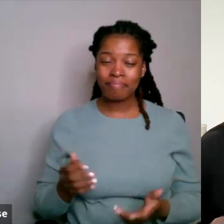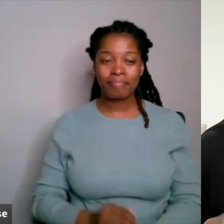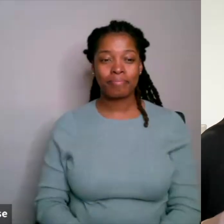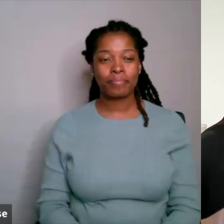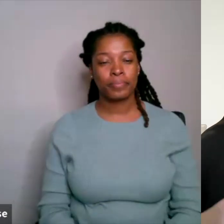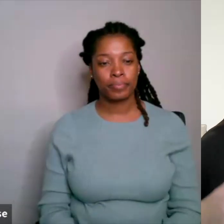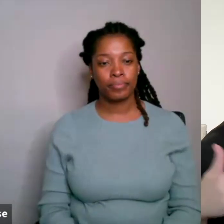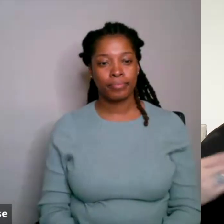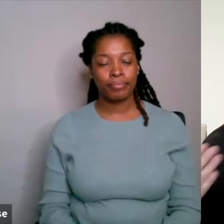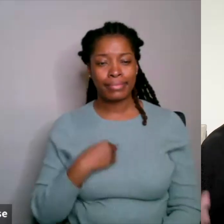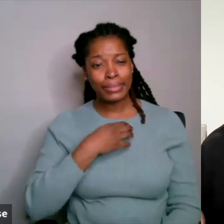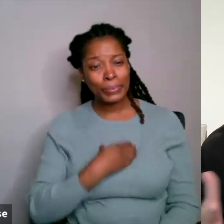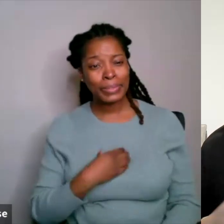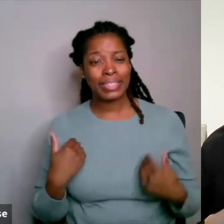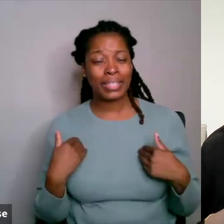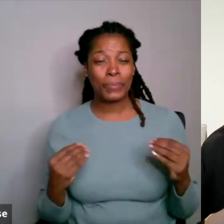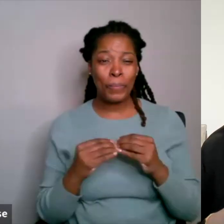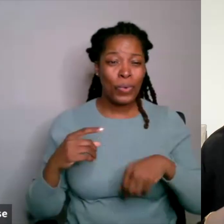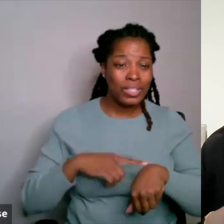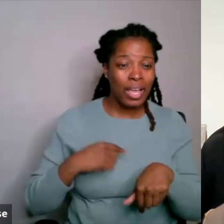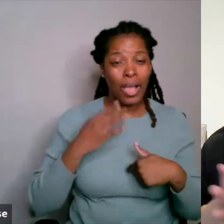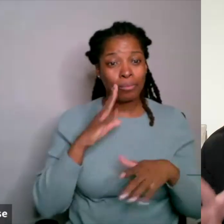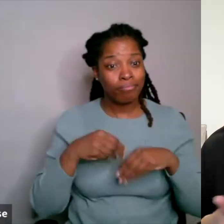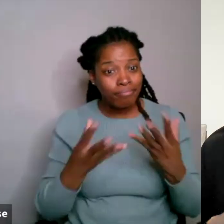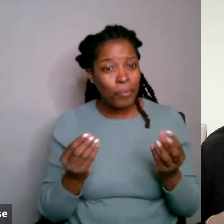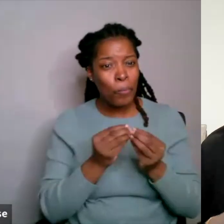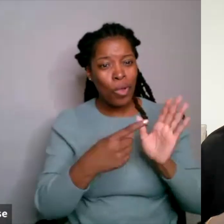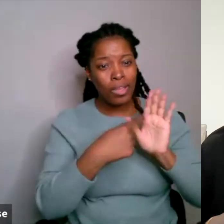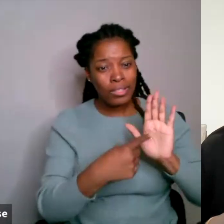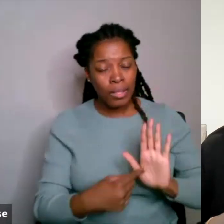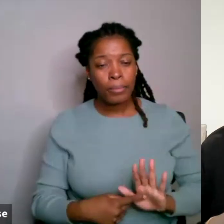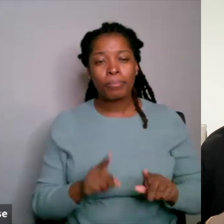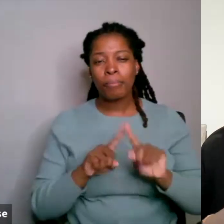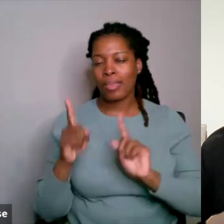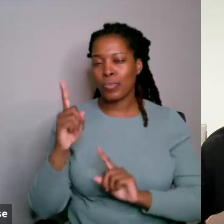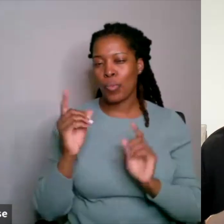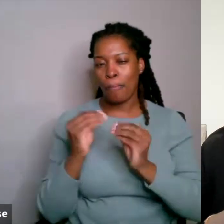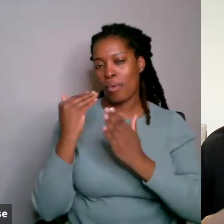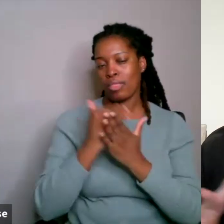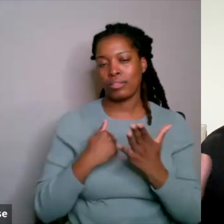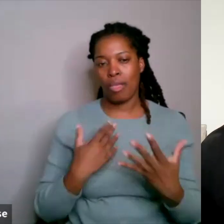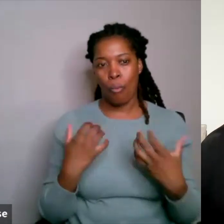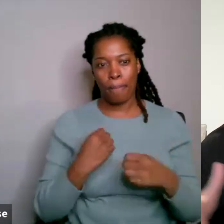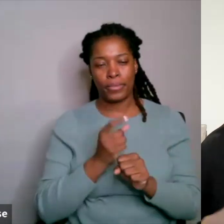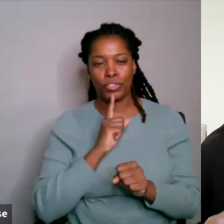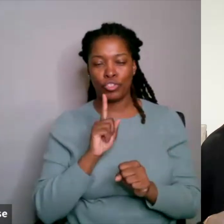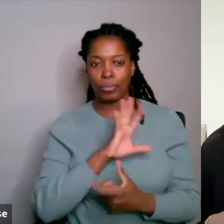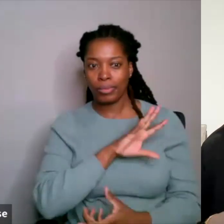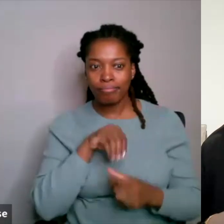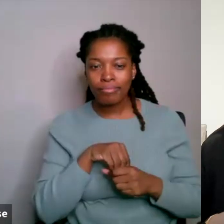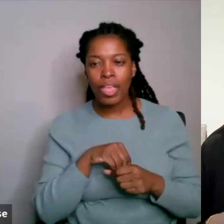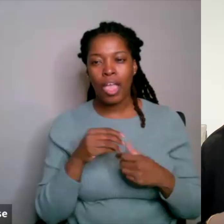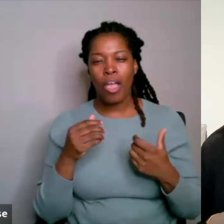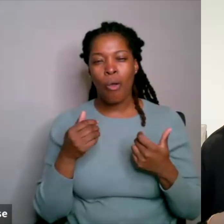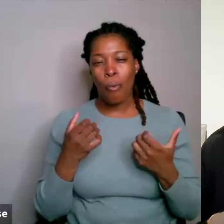I really wish we had more time and I can give you more examples, but there's one more lesson that I want to make sure that we cover, so I leave plenty of room